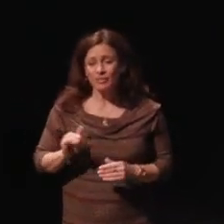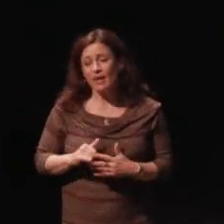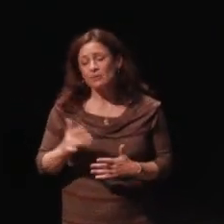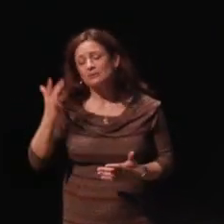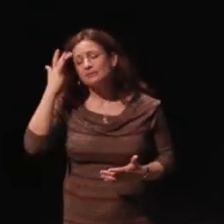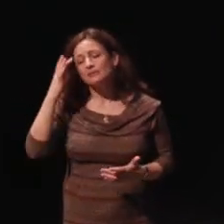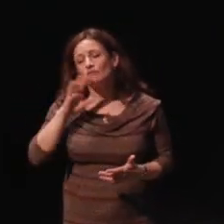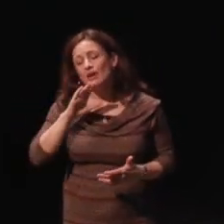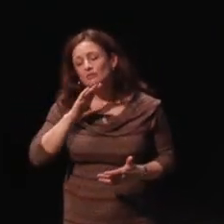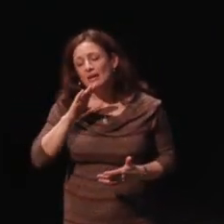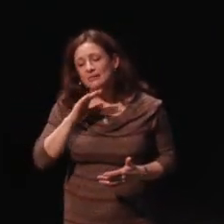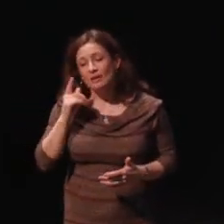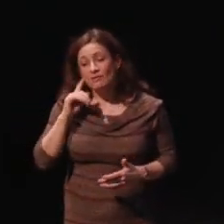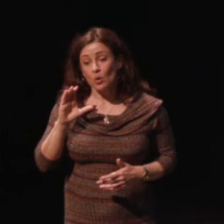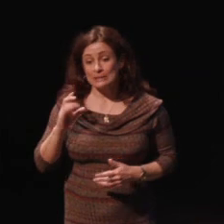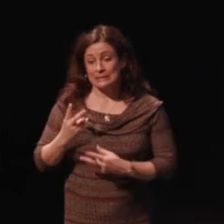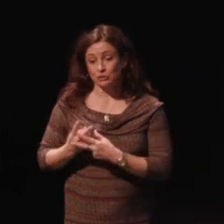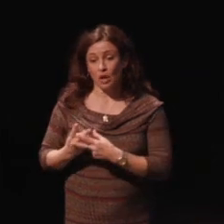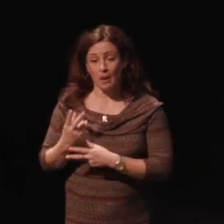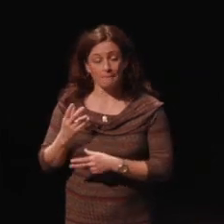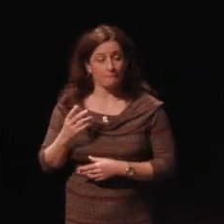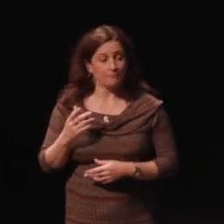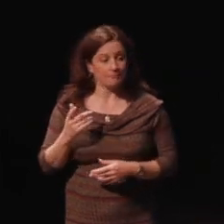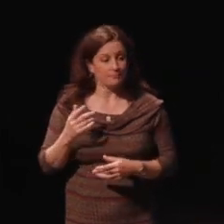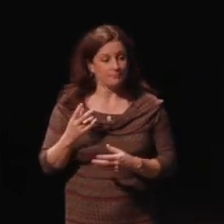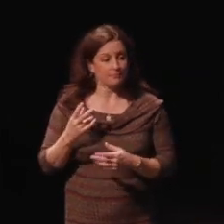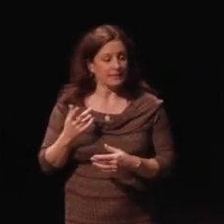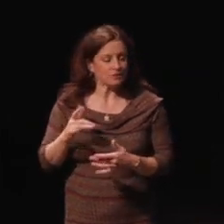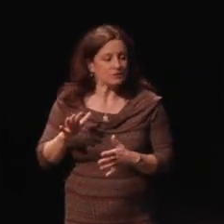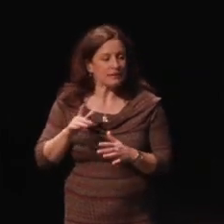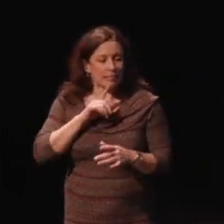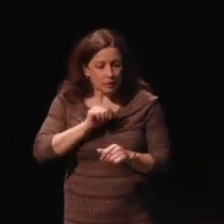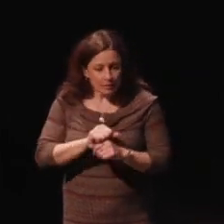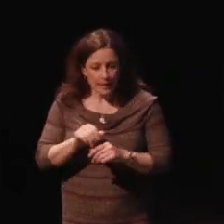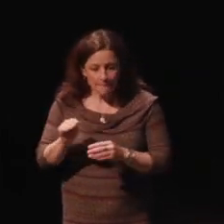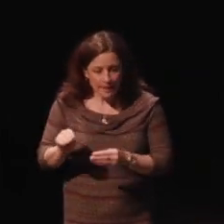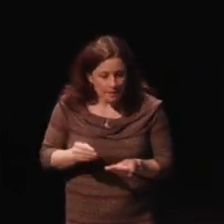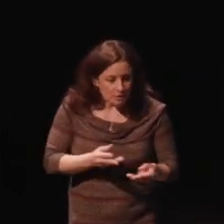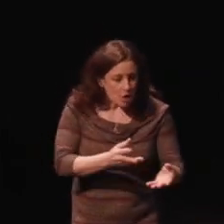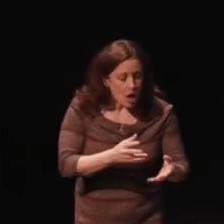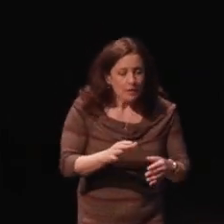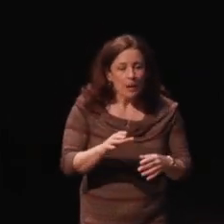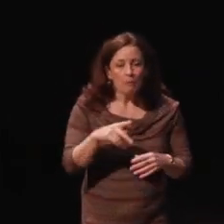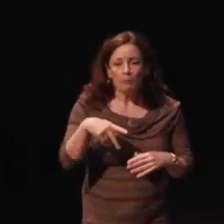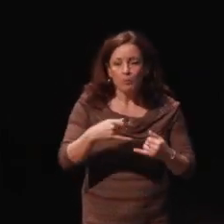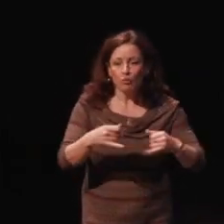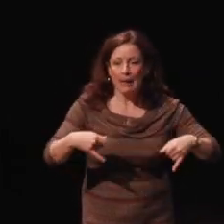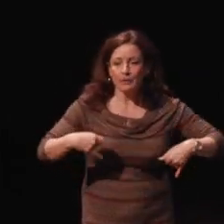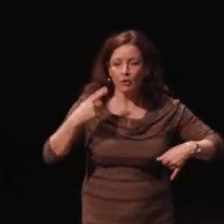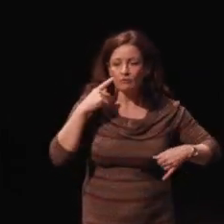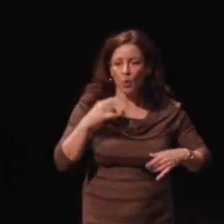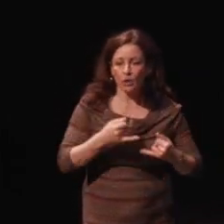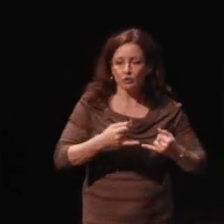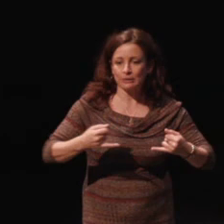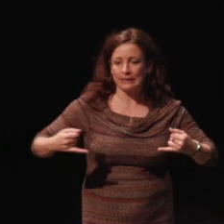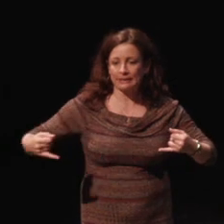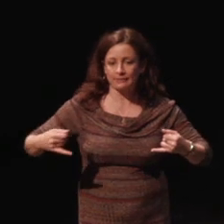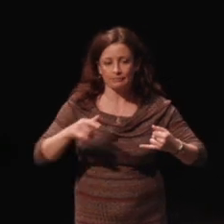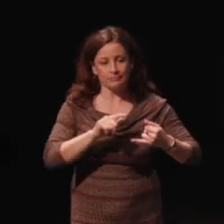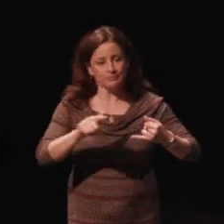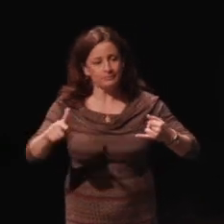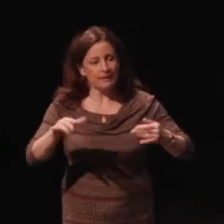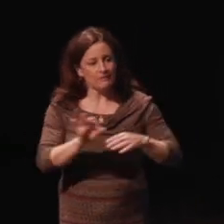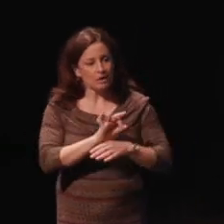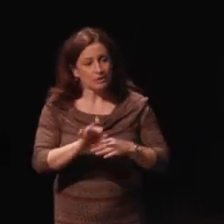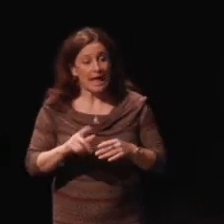frustrating thing. In C#, that's literally just passing on a parameter to the toString function. And you can do the according adjustments in